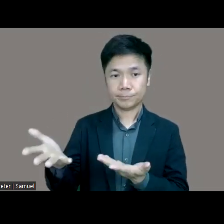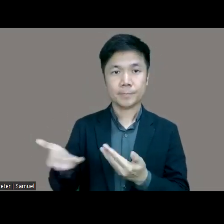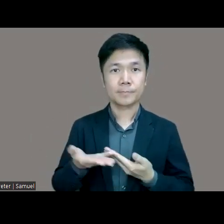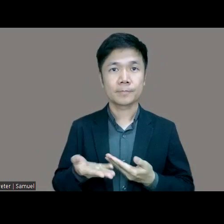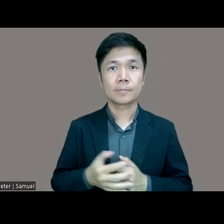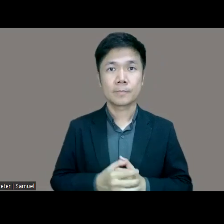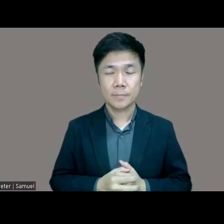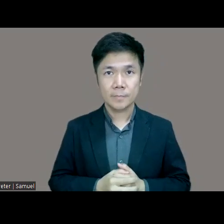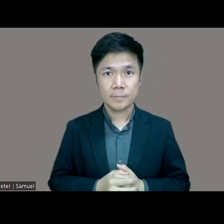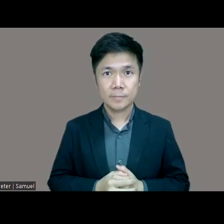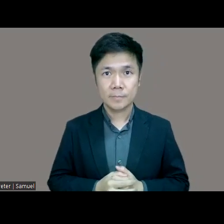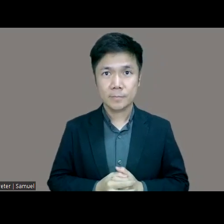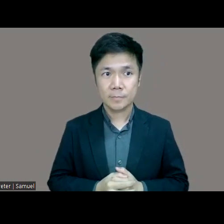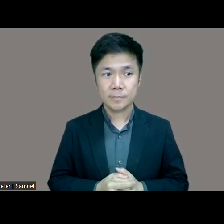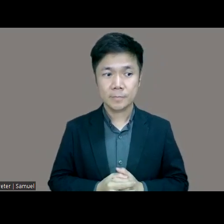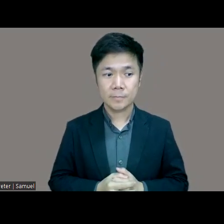Taking note.